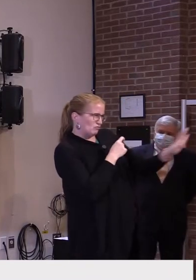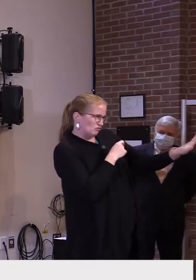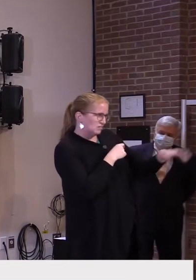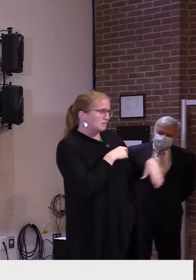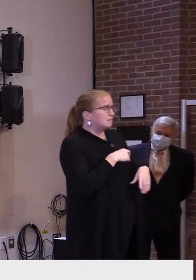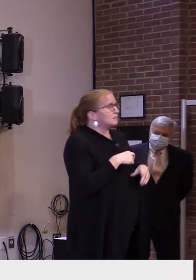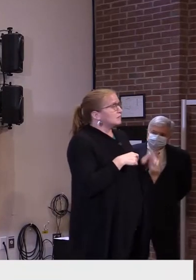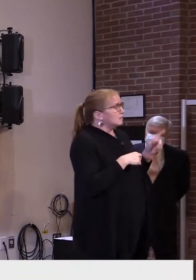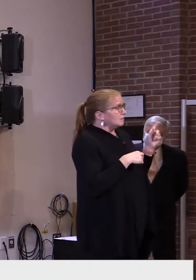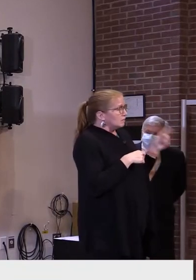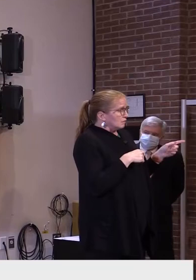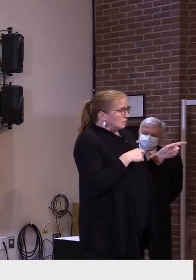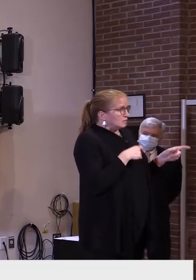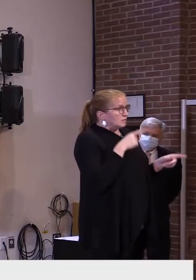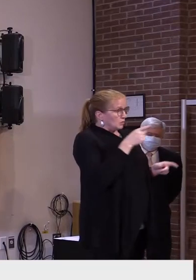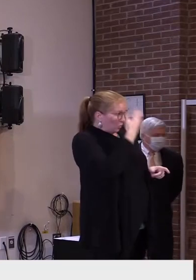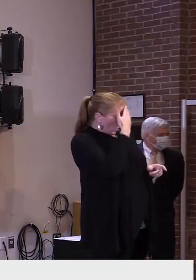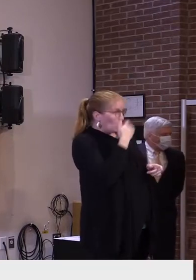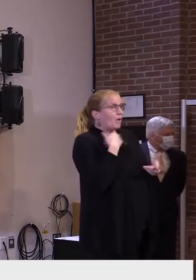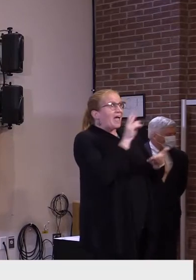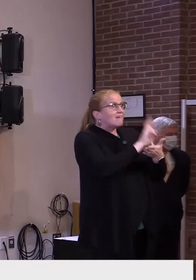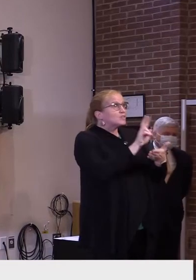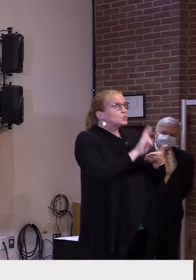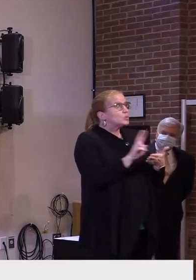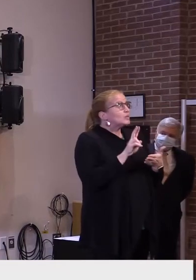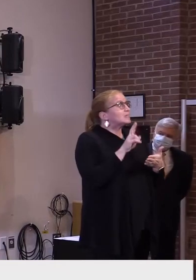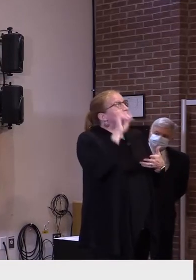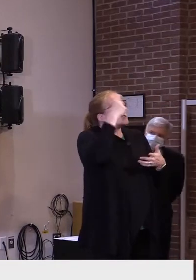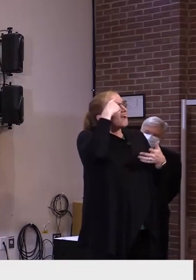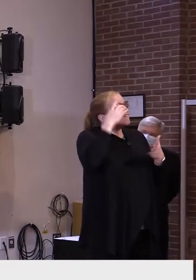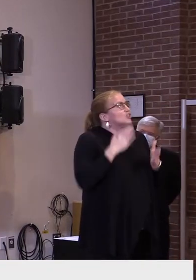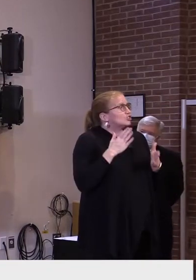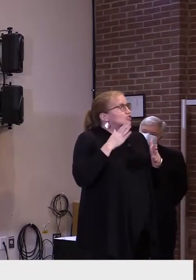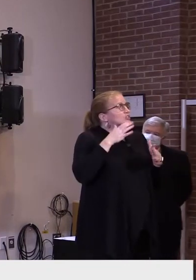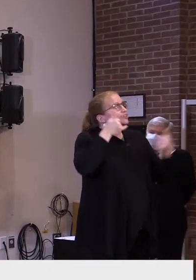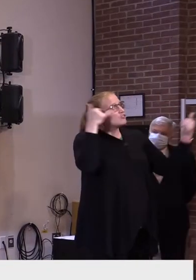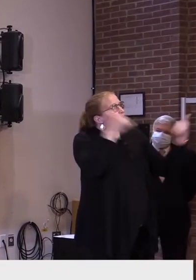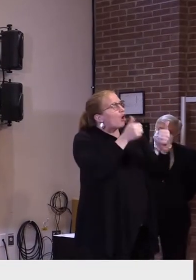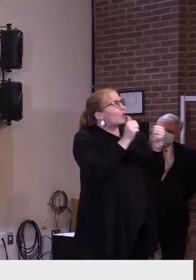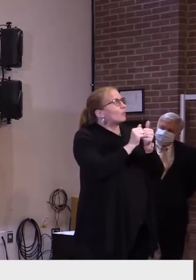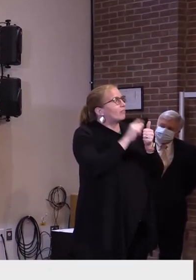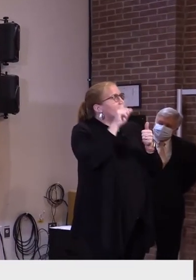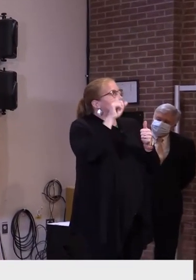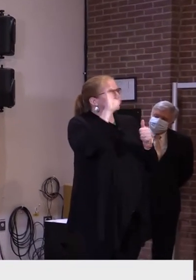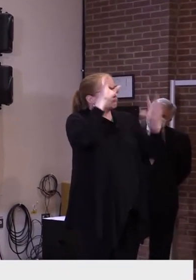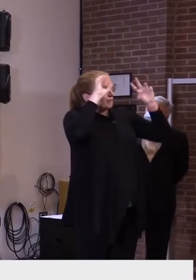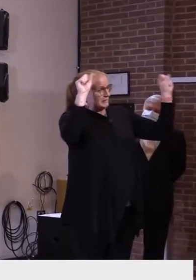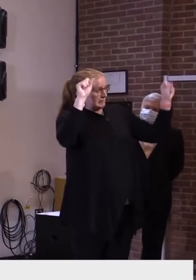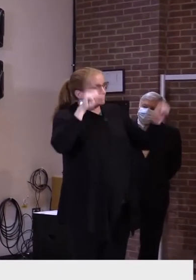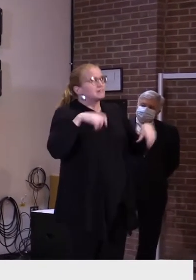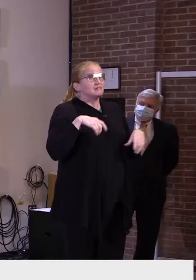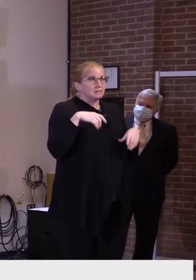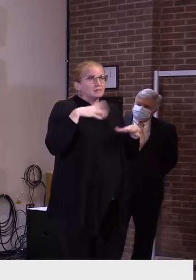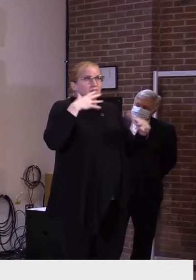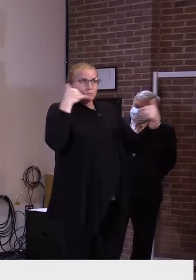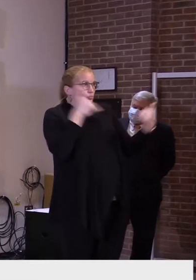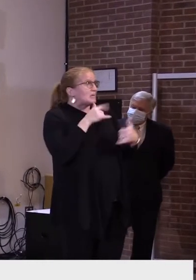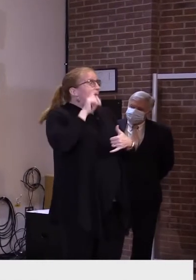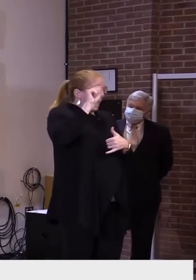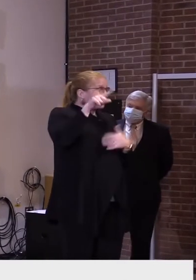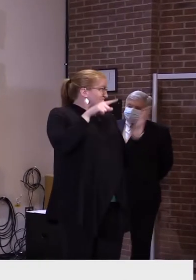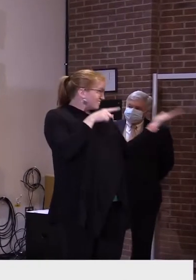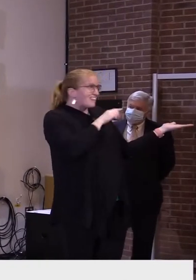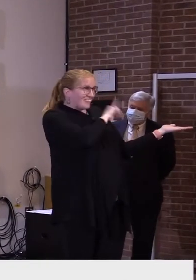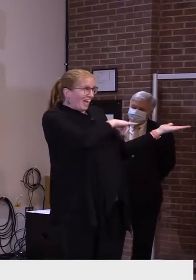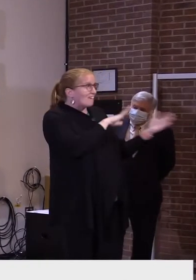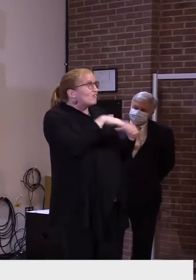2 weeks we meet with the White House. The governors do with the National Governors Association. So we put that very question forward for the